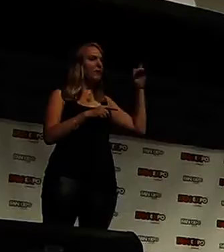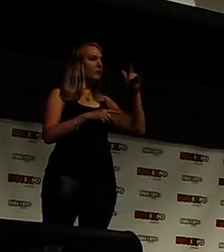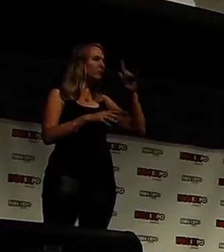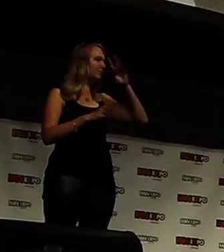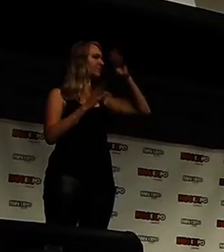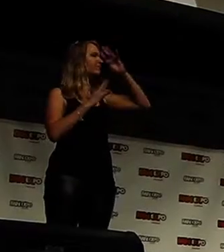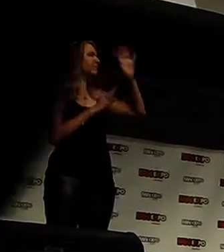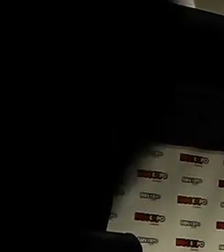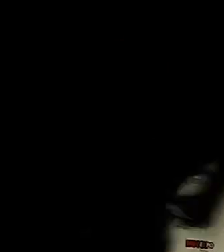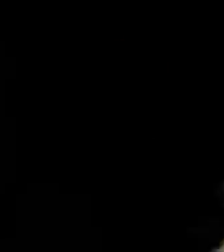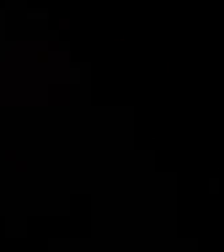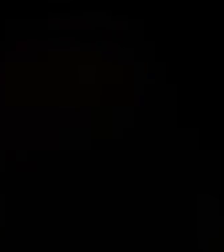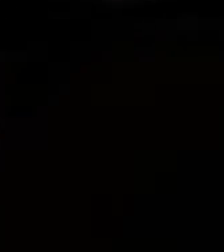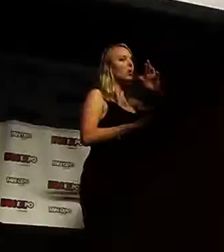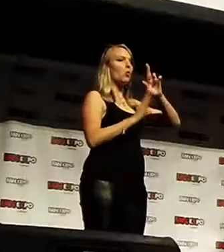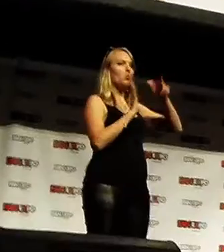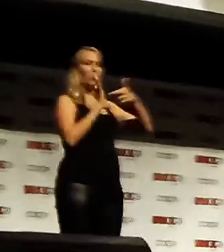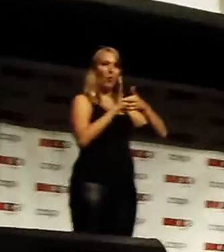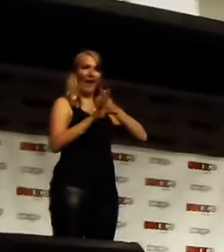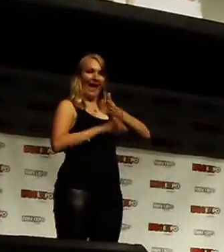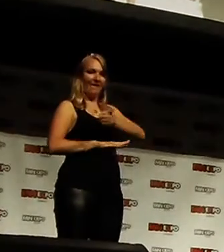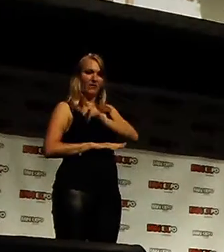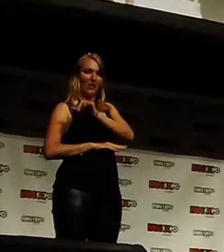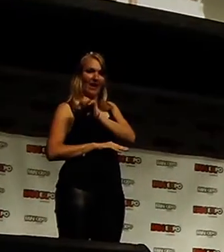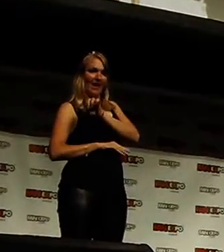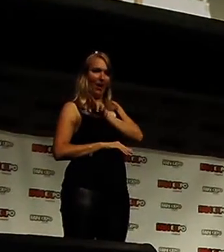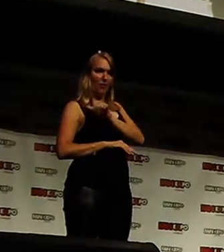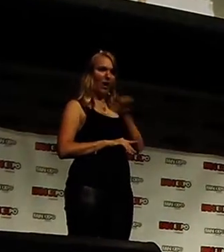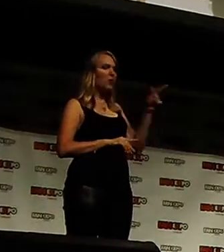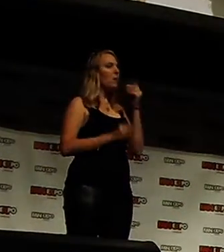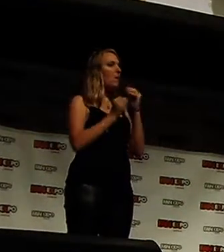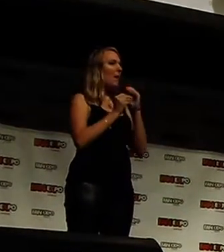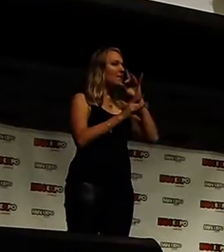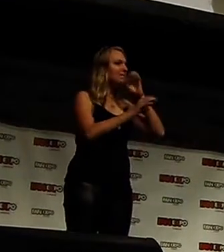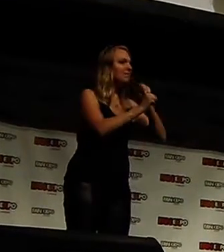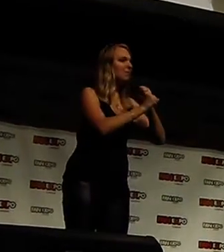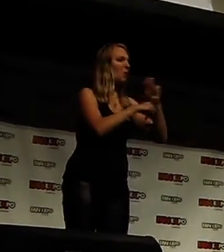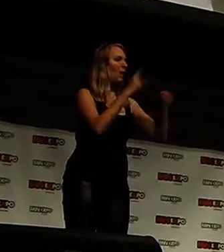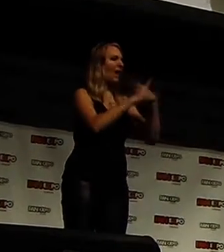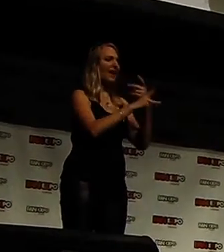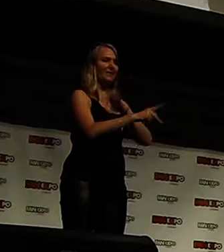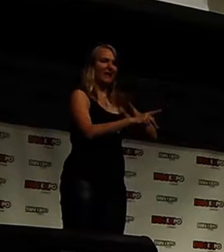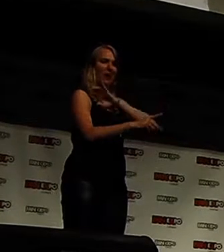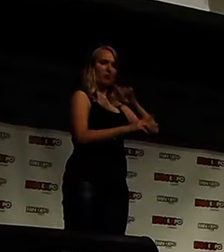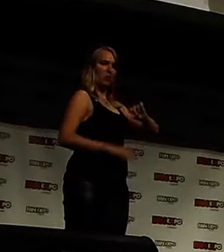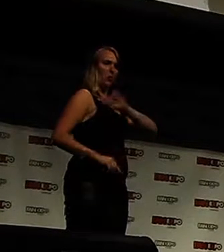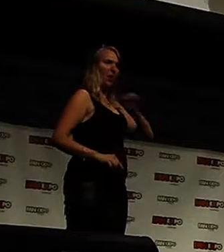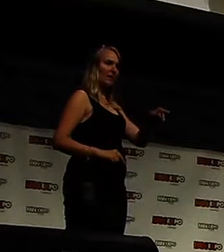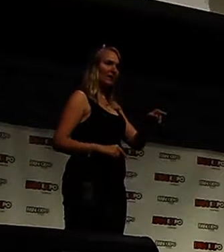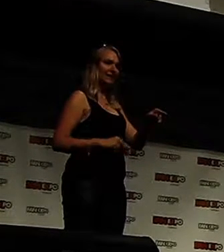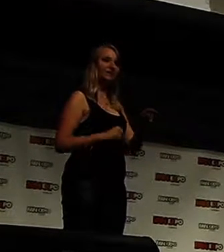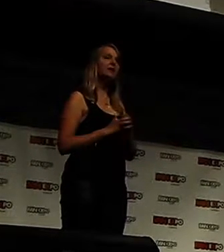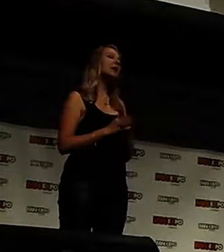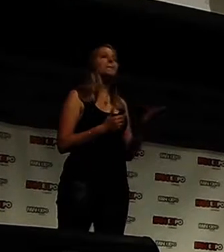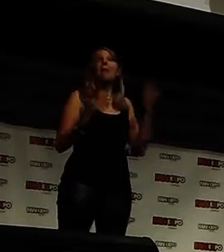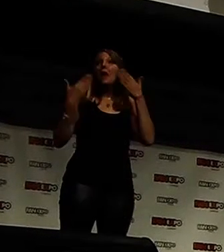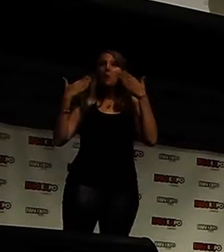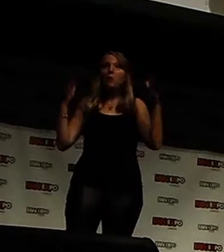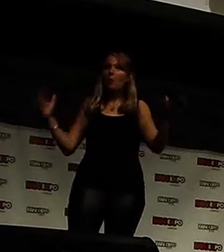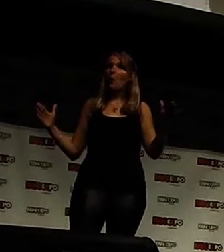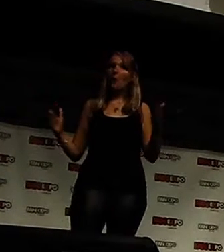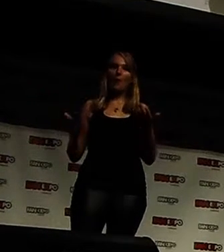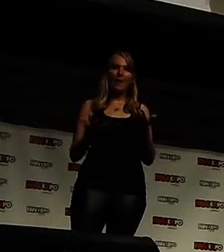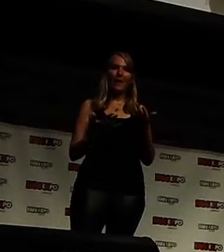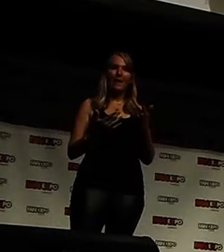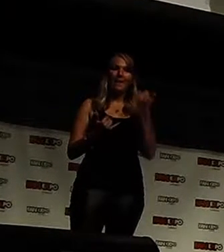type of role would you like to play after playing Clara? What would you be most attracted to character quality-wise? I don't know. I think you kind of know when you